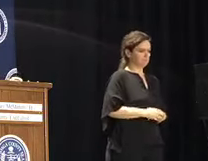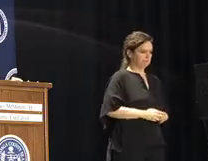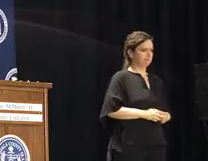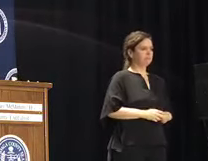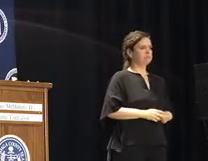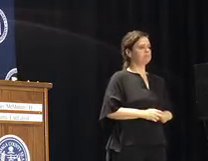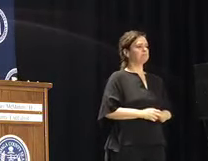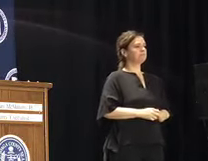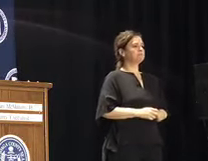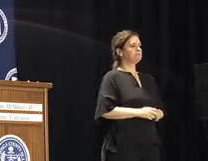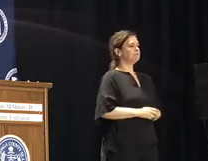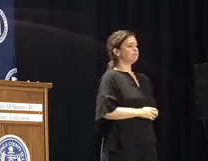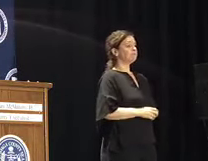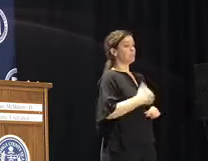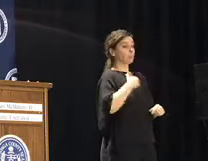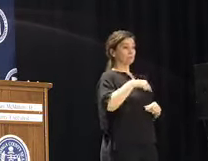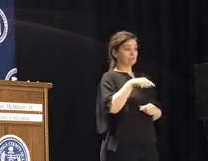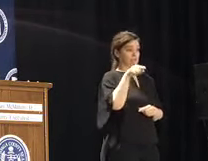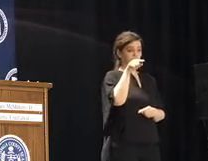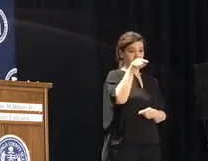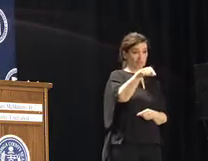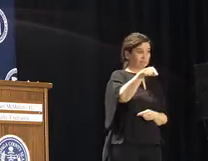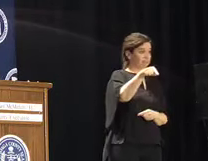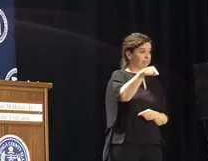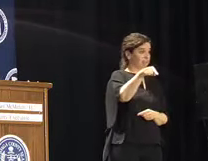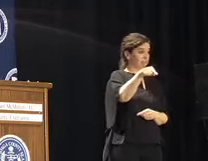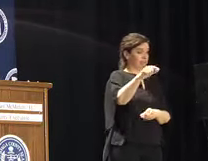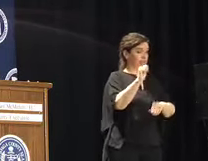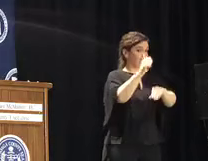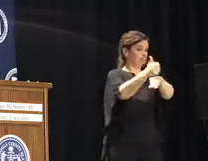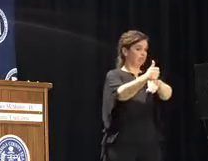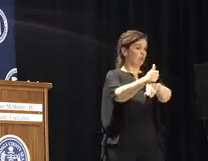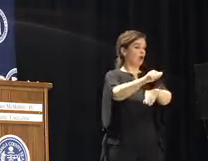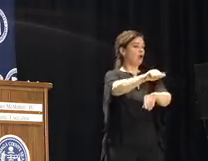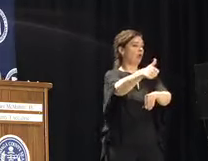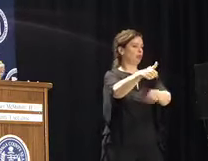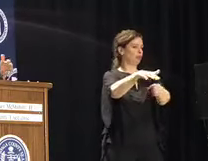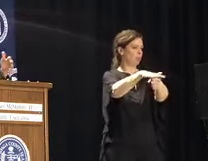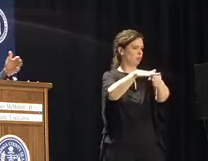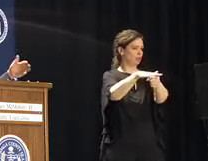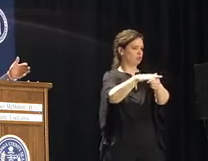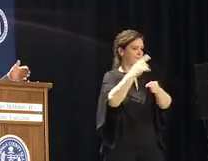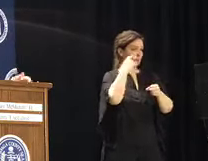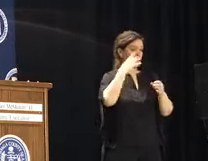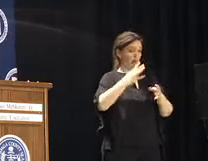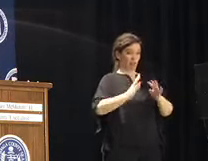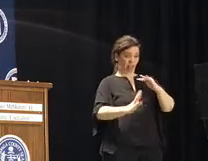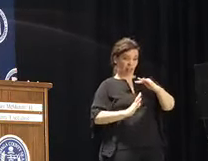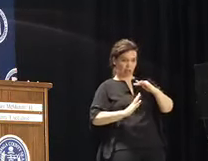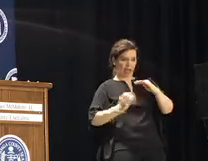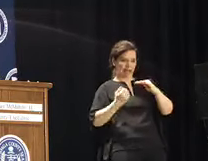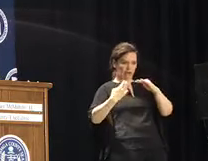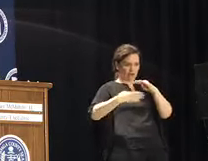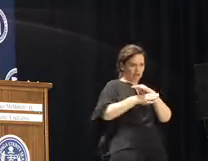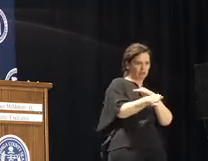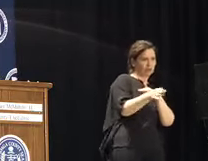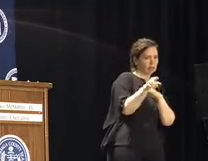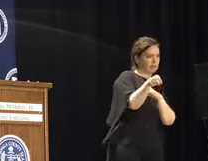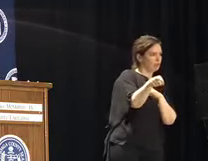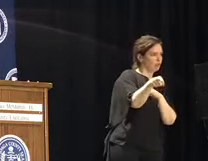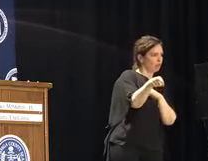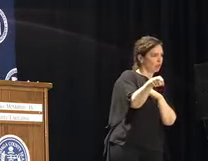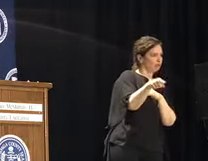to assist our hospital infrastructure should we need it. This is part of an overall partnership with our hospitals that has been ongoing since